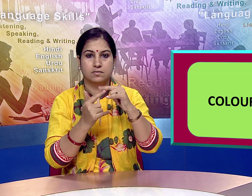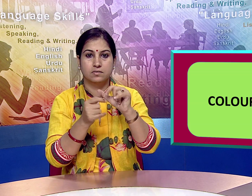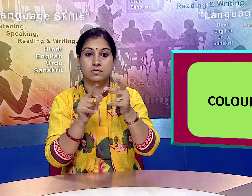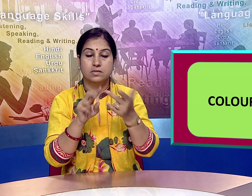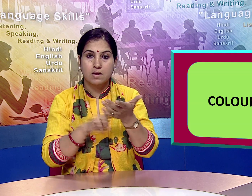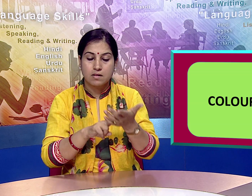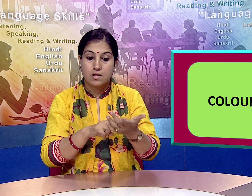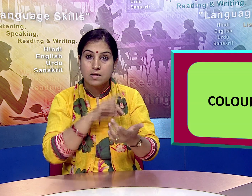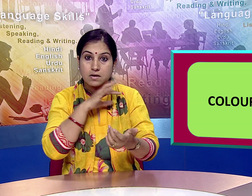specific color.